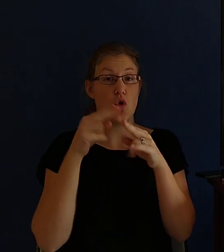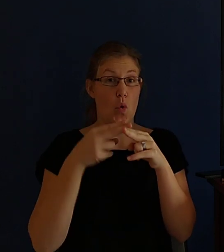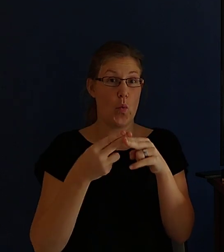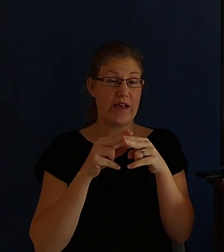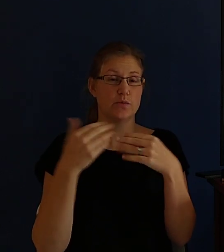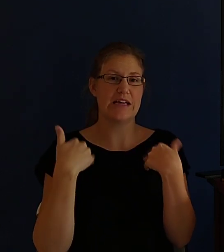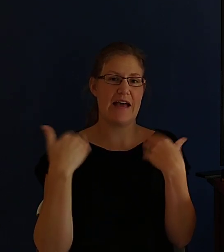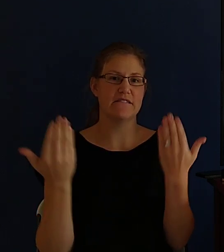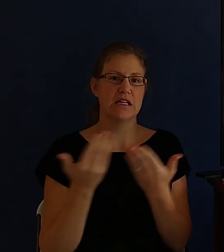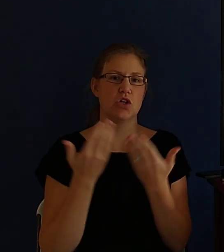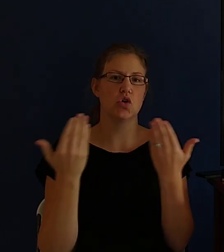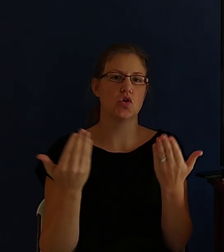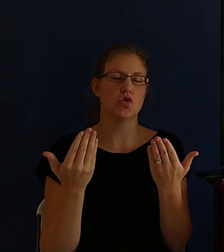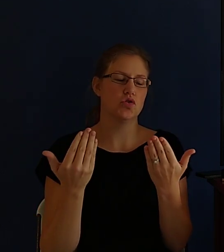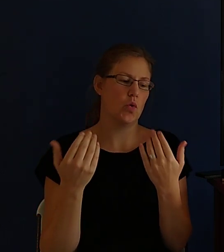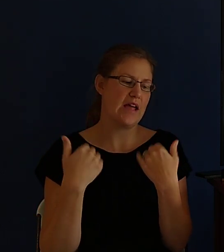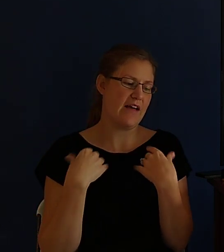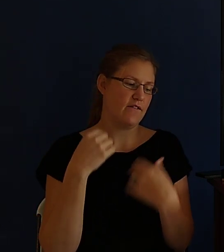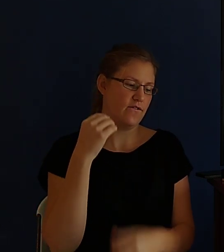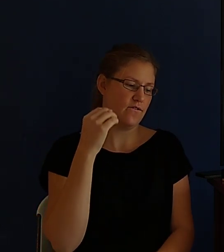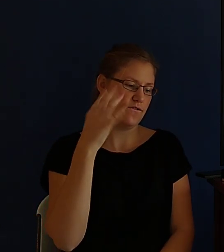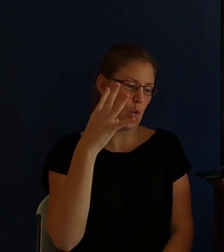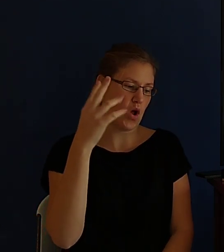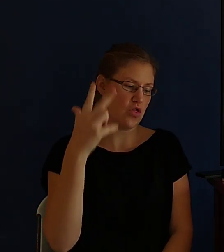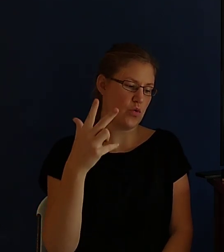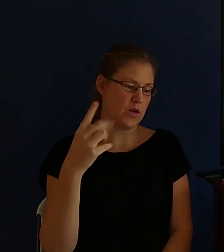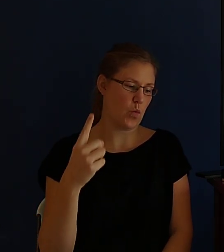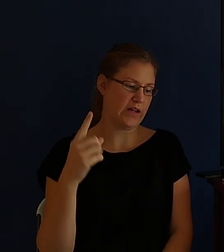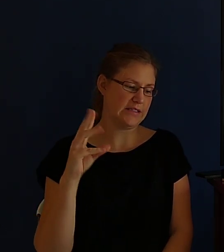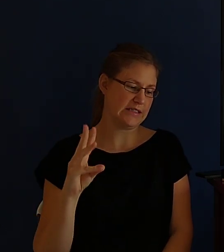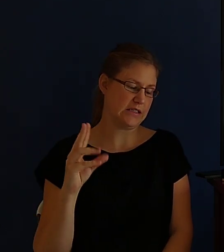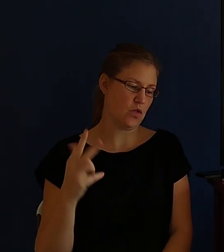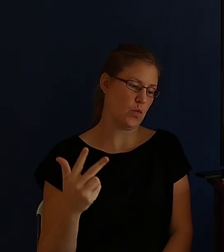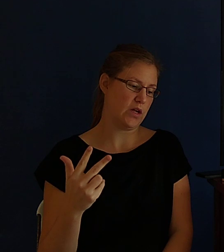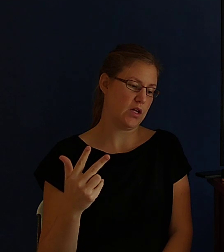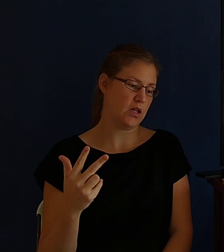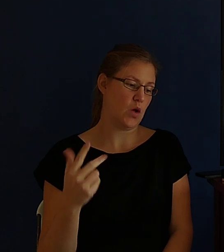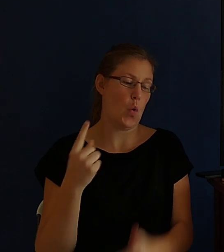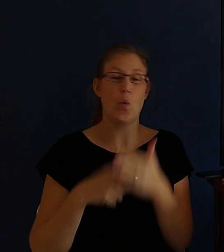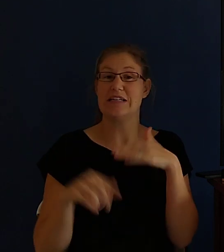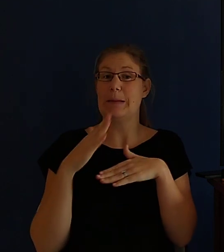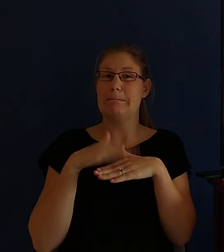here. So we have 4, 3, 1, 6, and 3. What is the minimum weight?